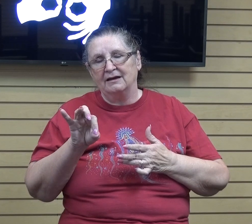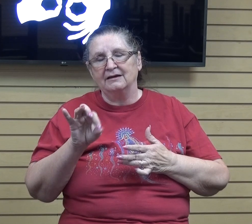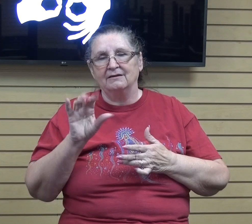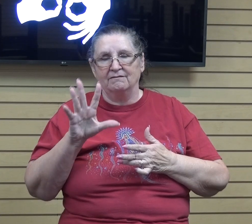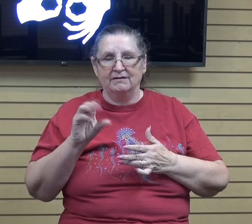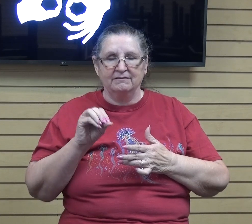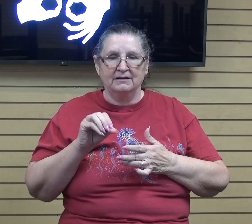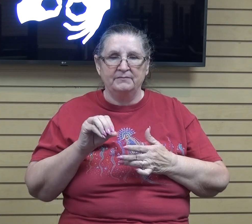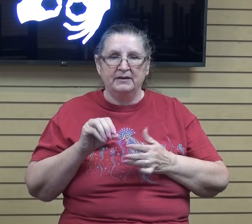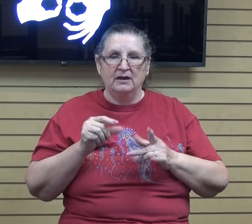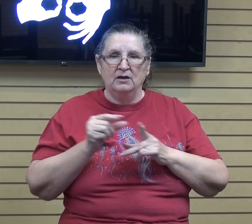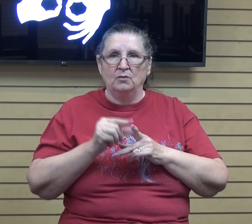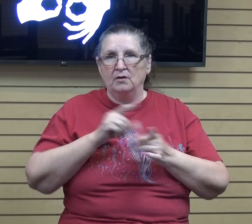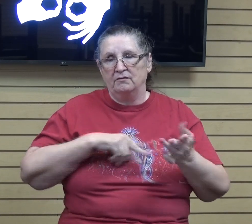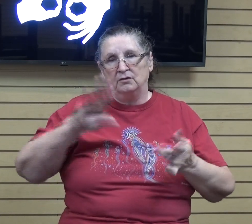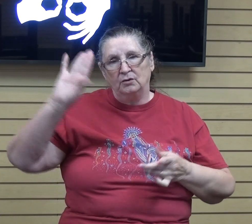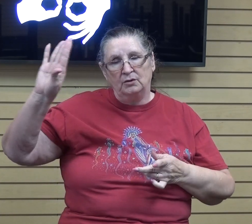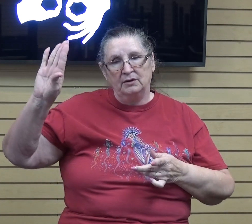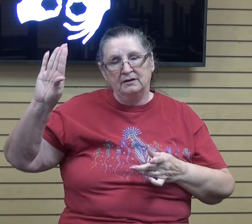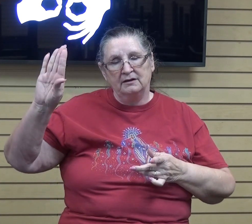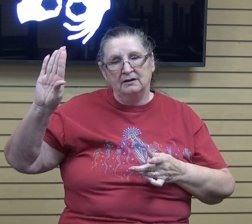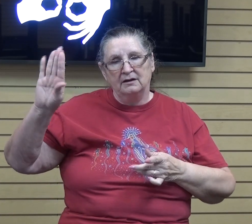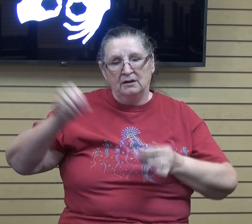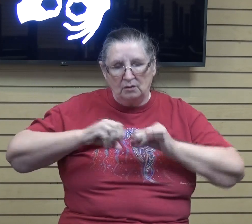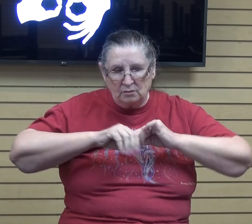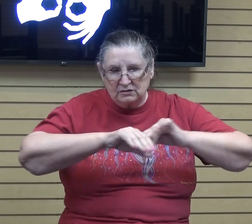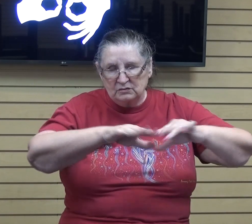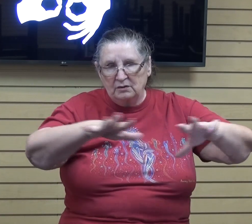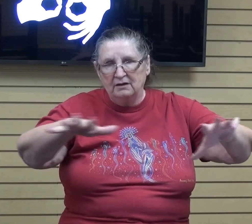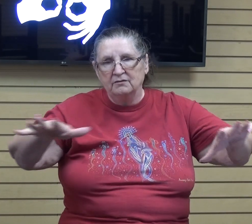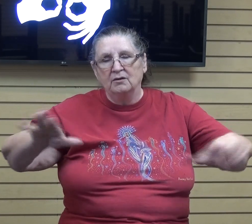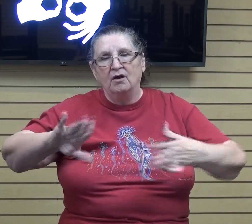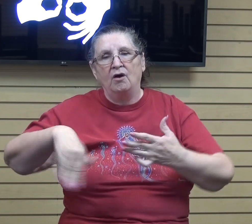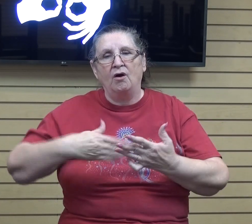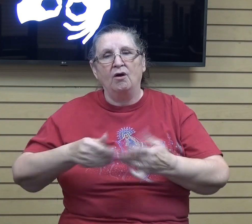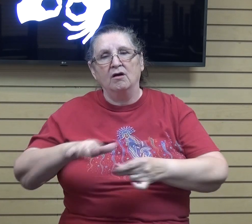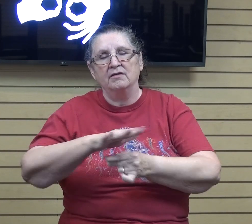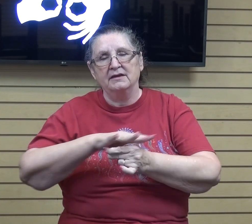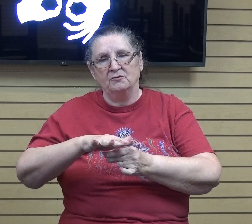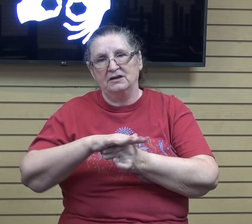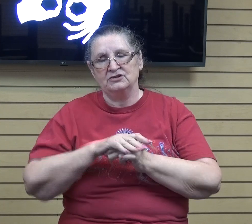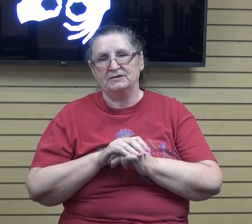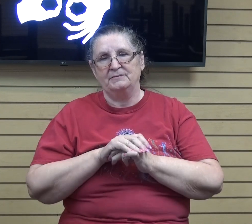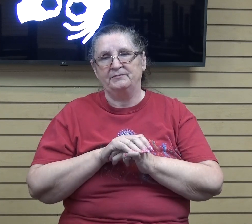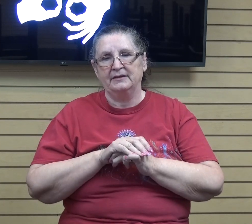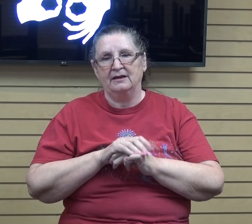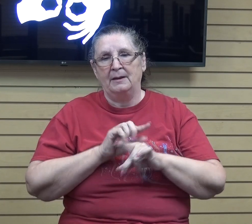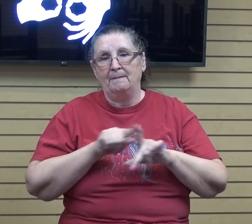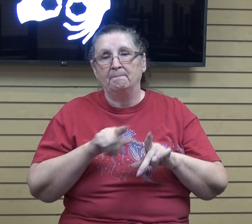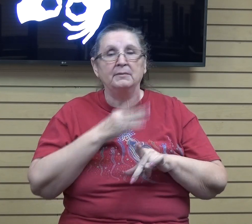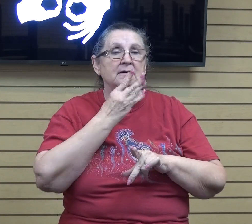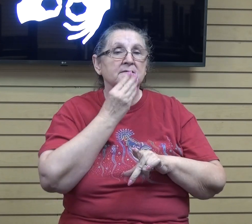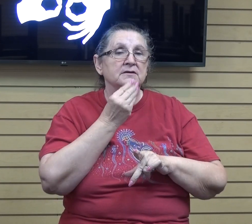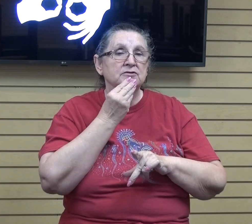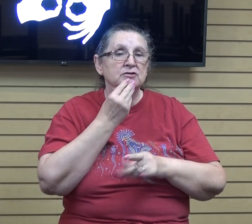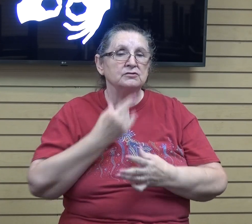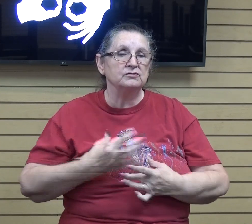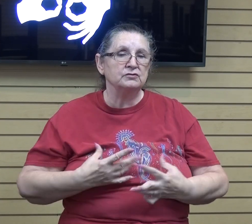says, "And the word of the Lord was being spread throughout all the region. But the Jews stirred up the devout and